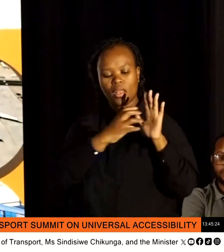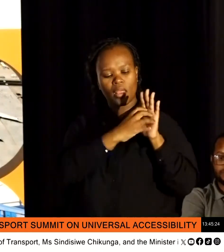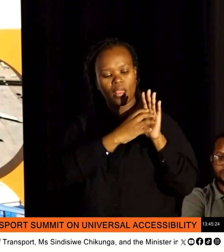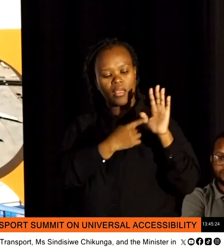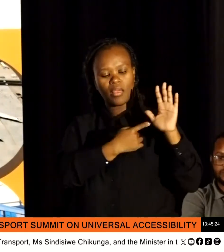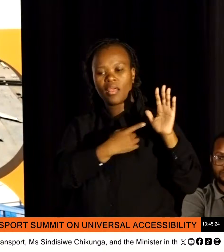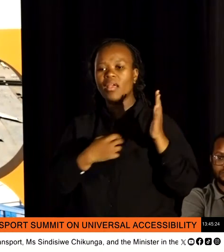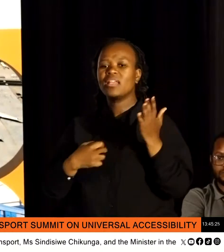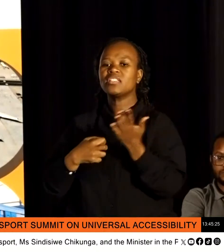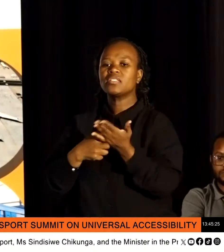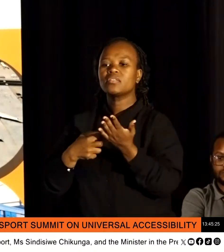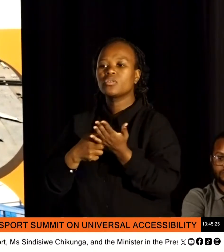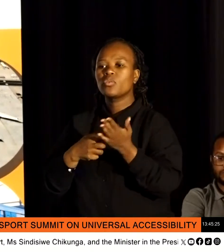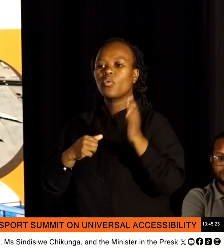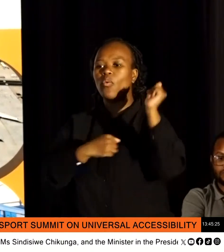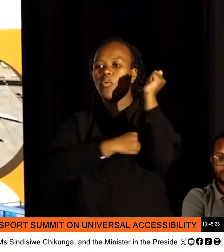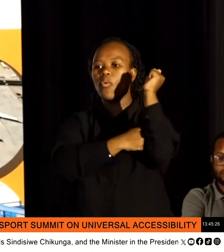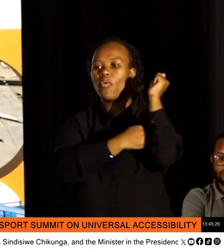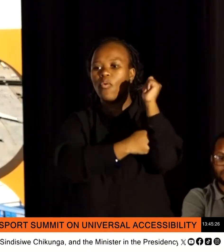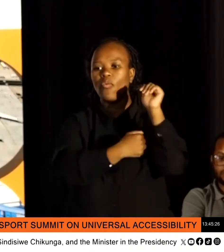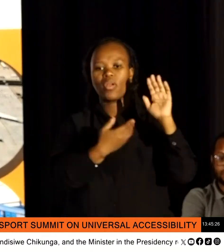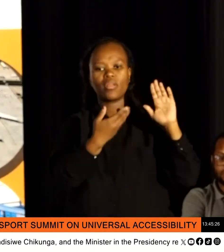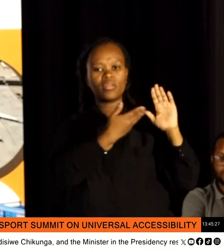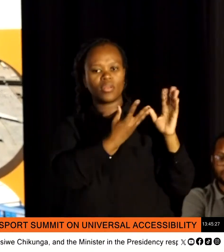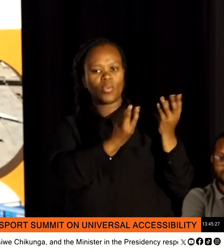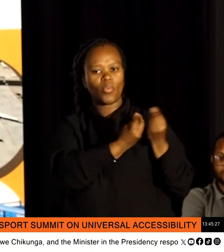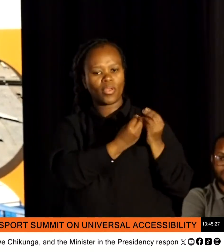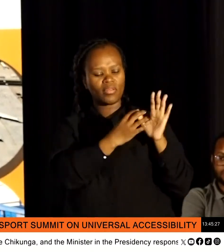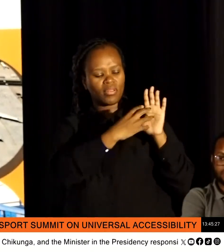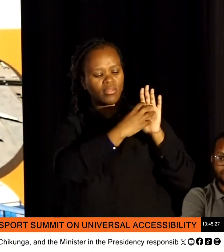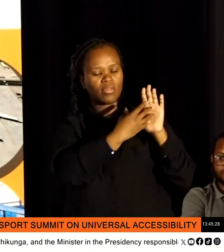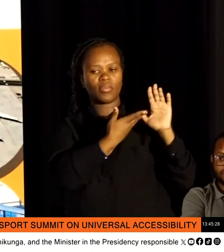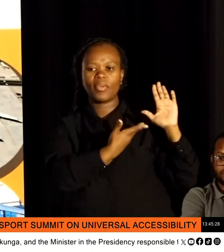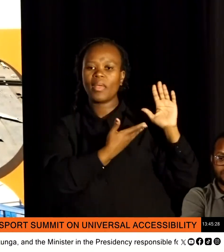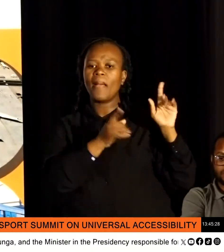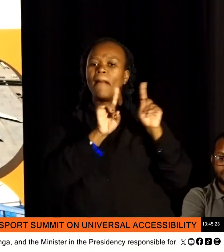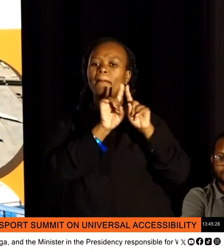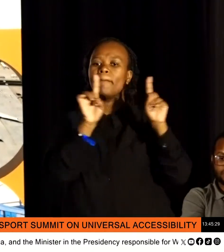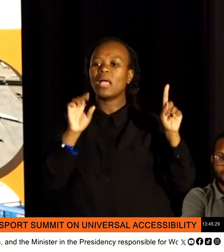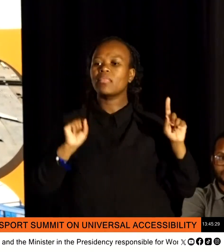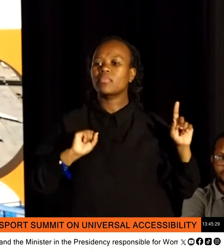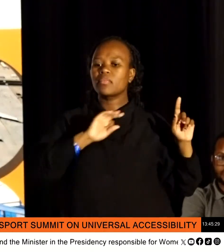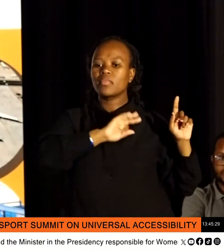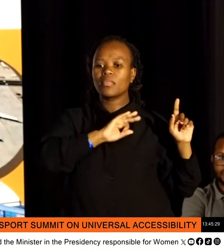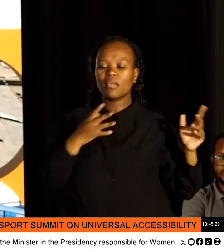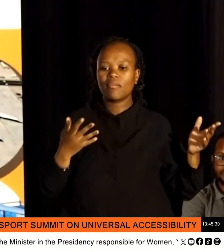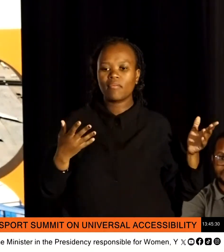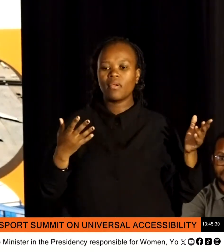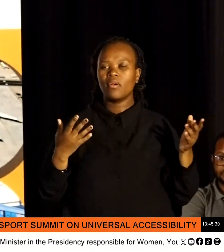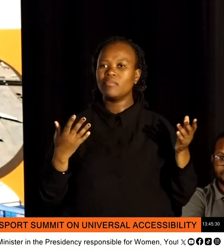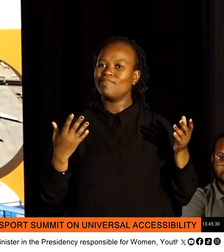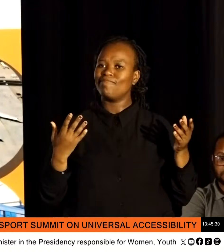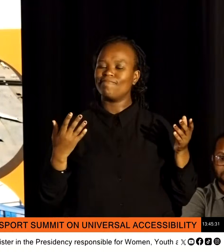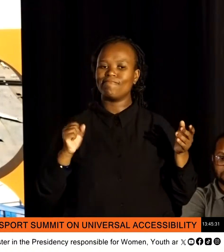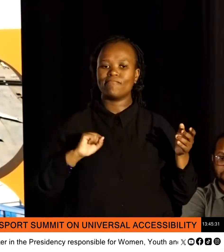ticket office is well signed with the telecoil sign there. But the staff were